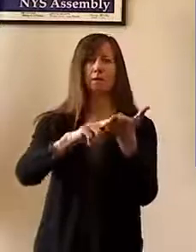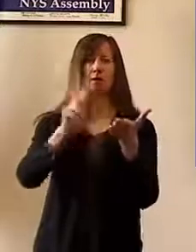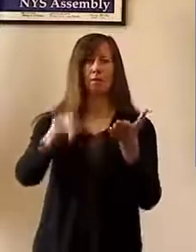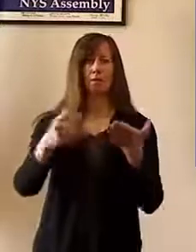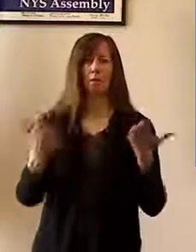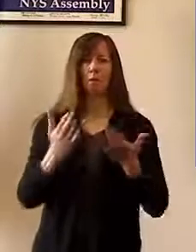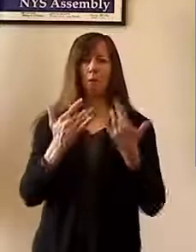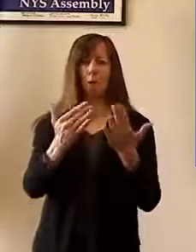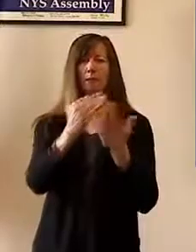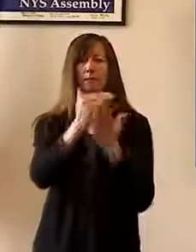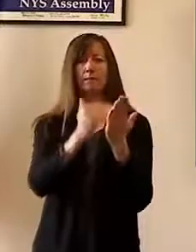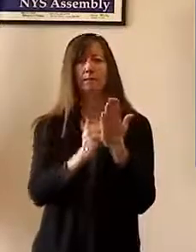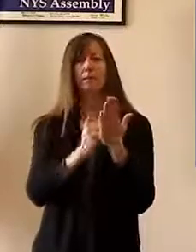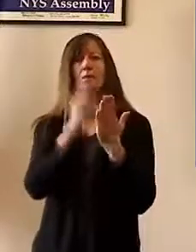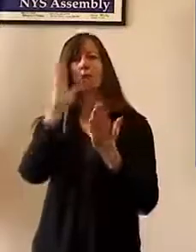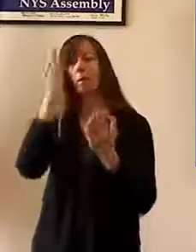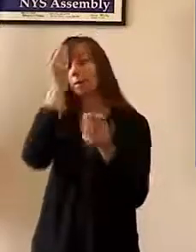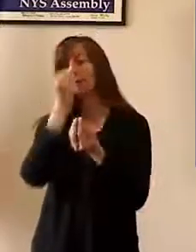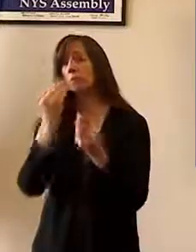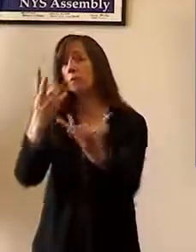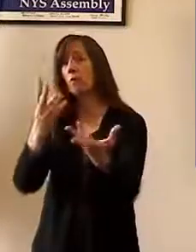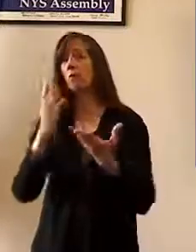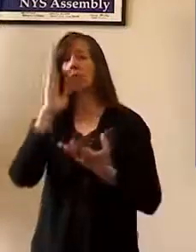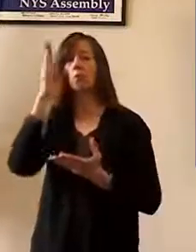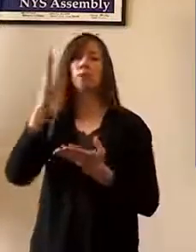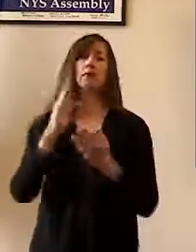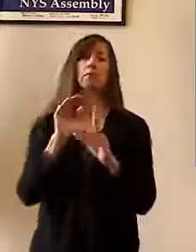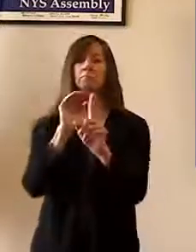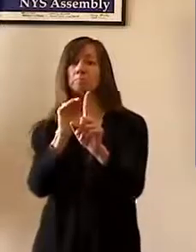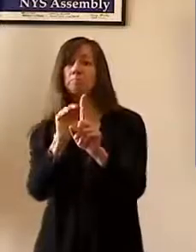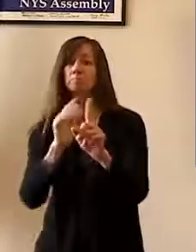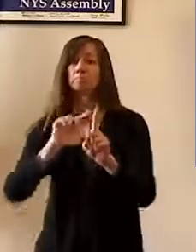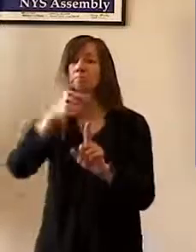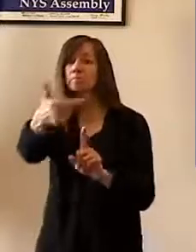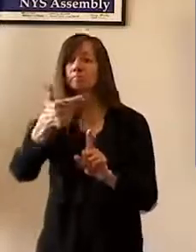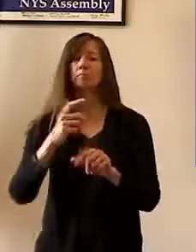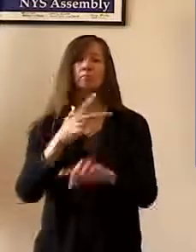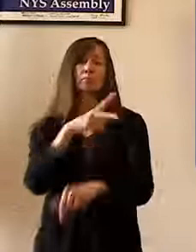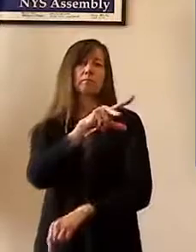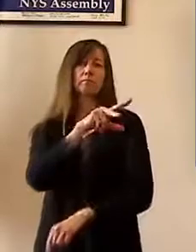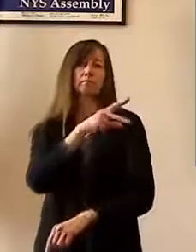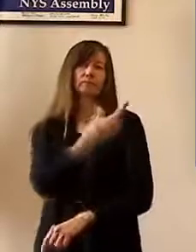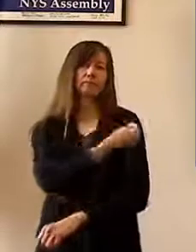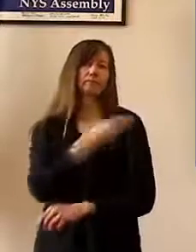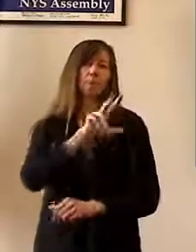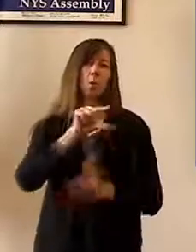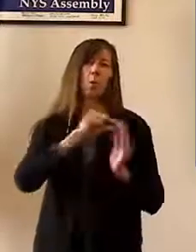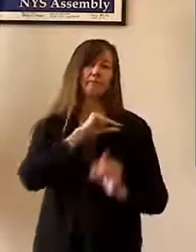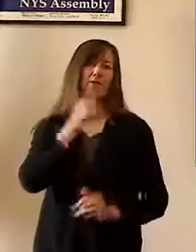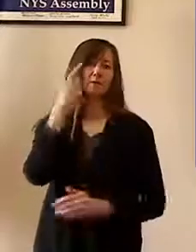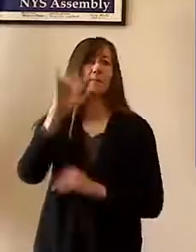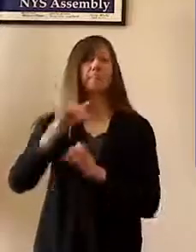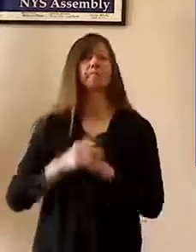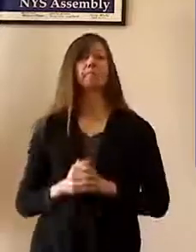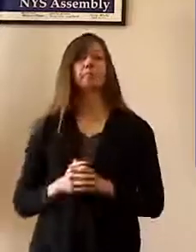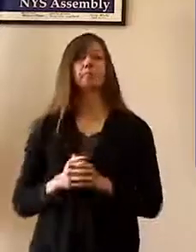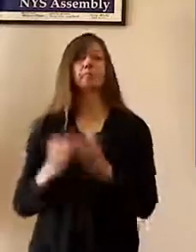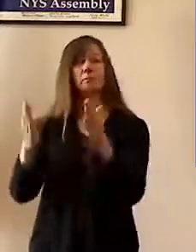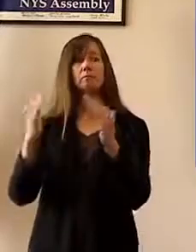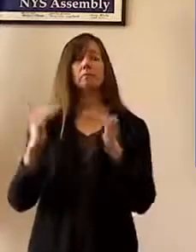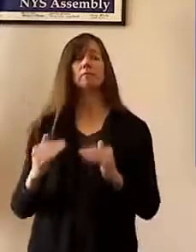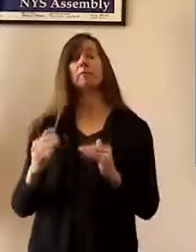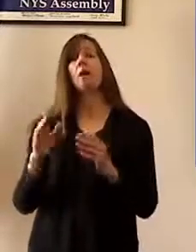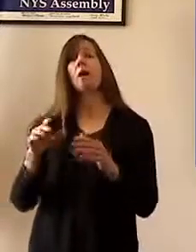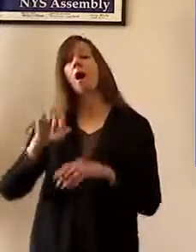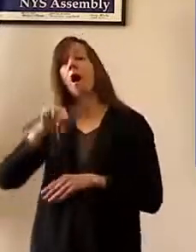appointment availability as that becomes open to you. Now, additionally, we're hosting our pop-up clinics.